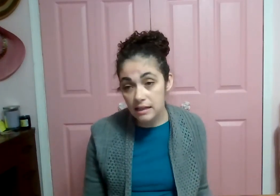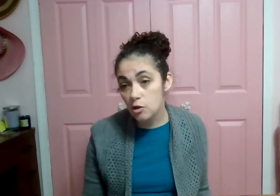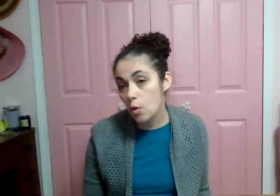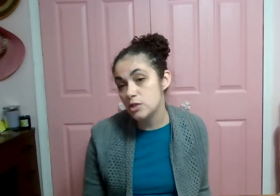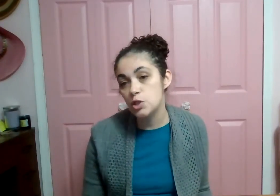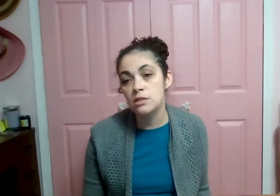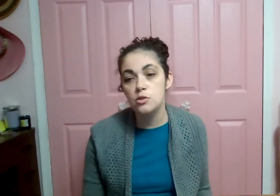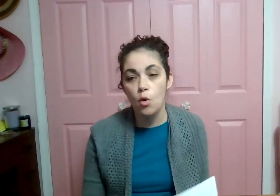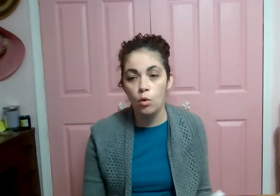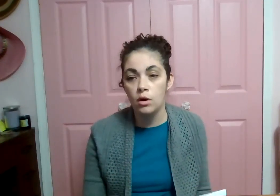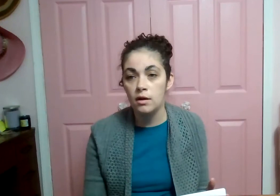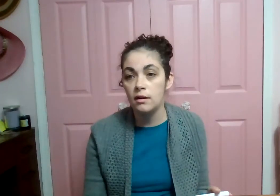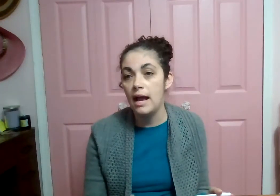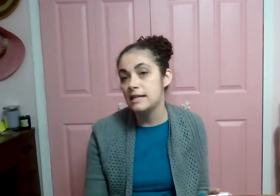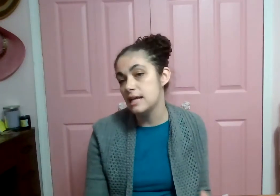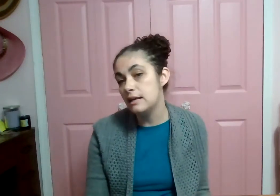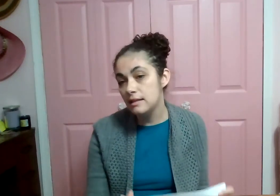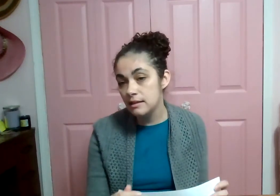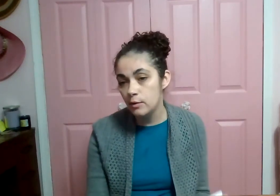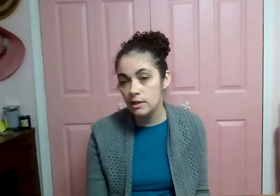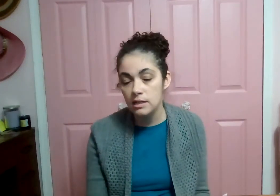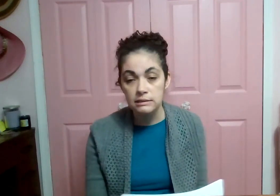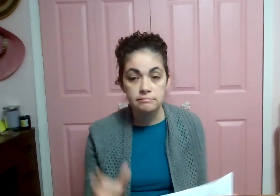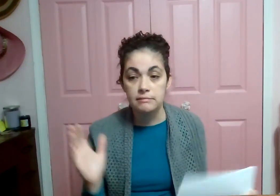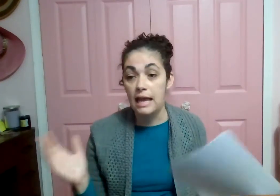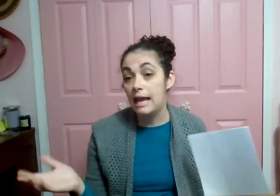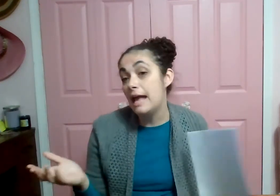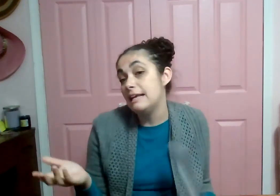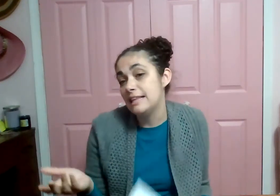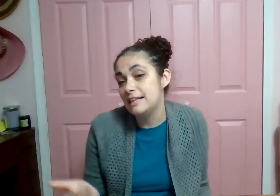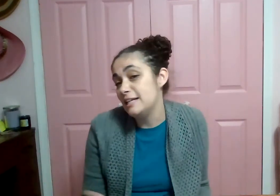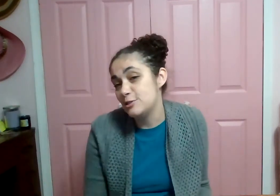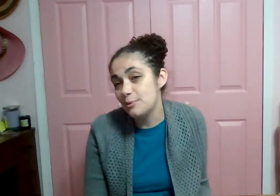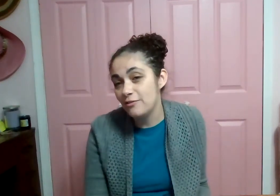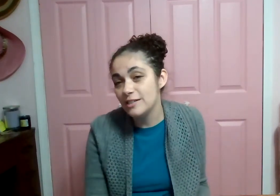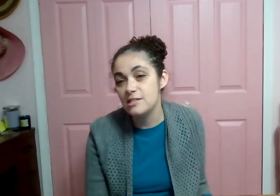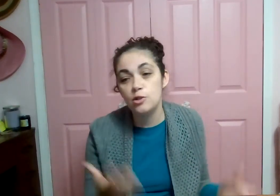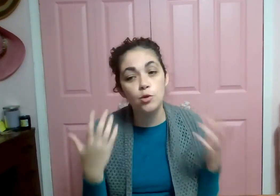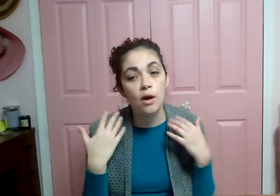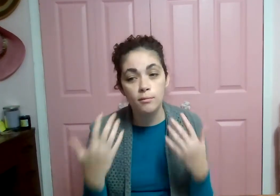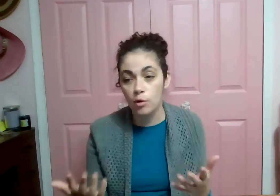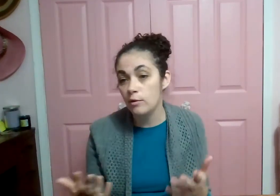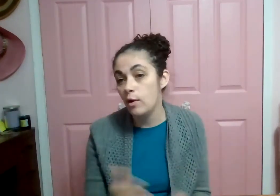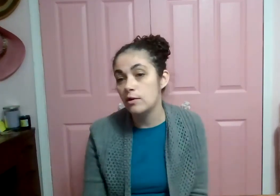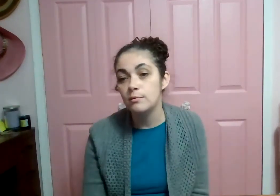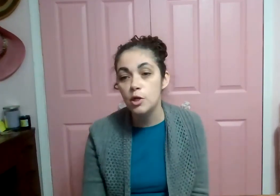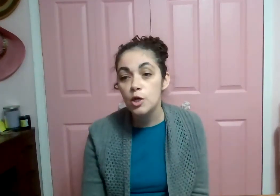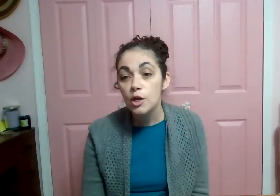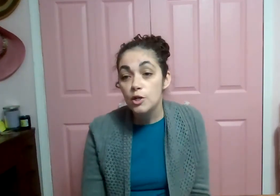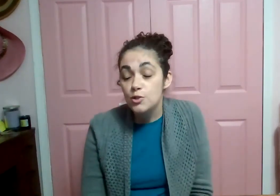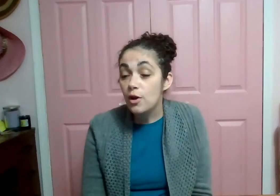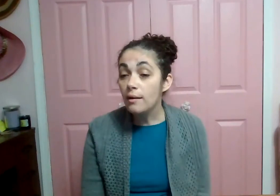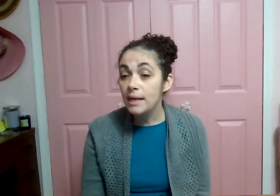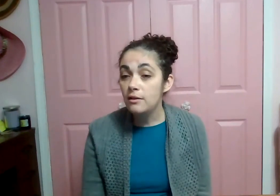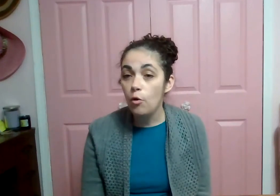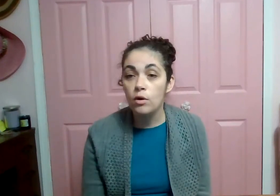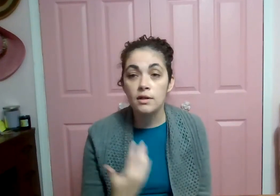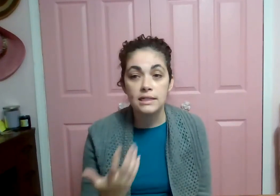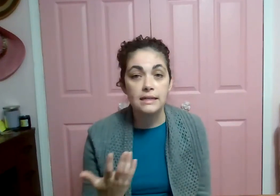anything, questions, or has anything they need to reference, you are more than welcome to comment or